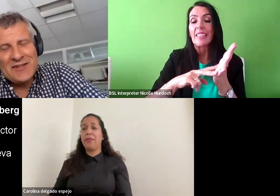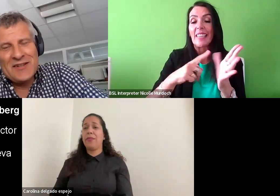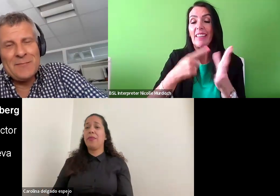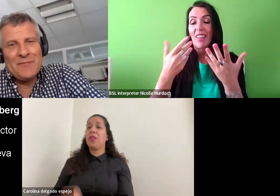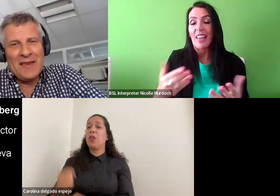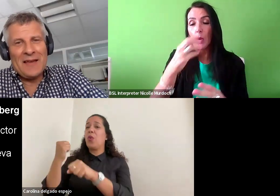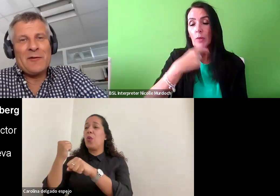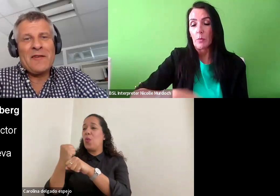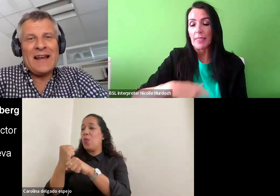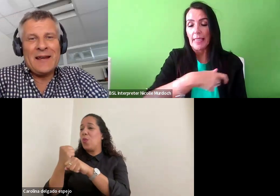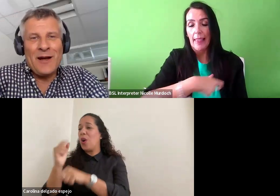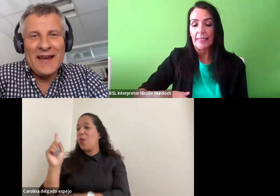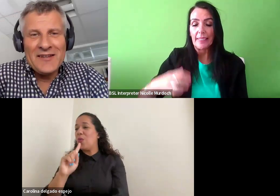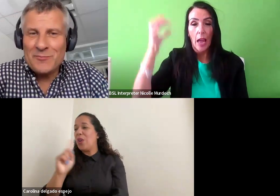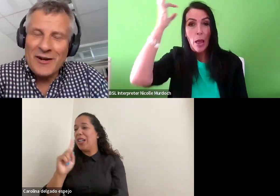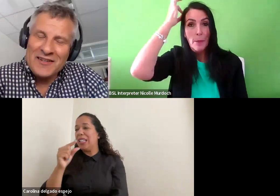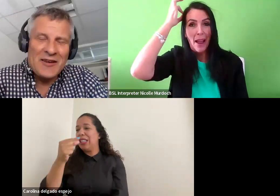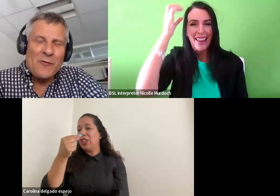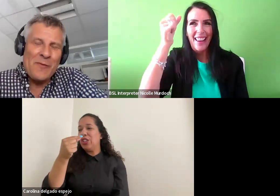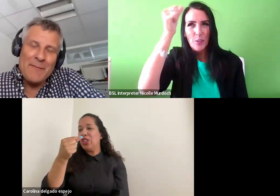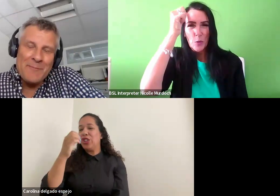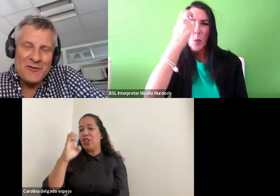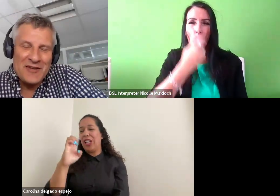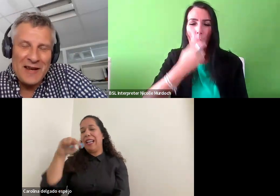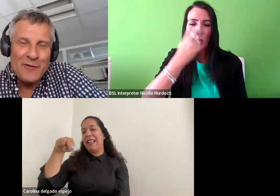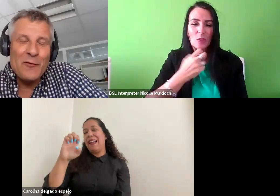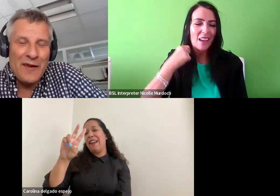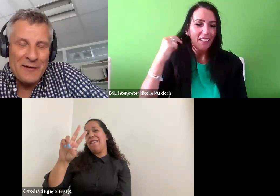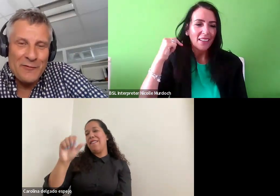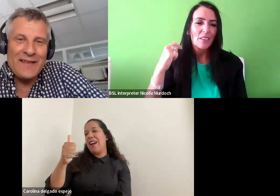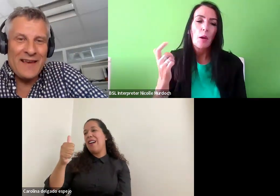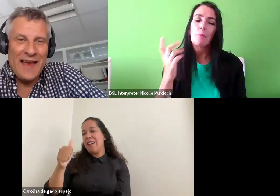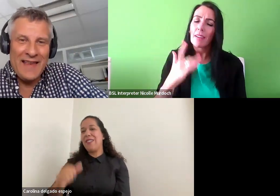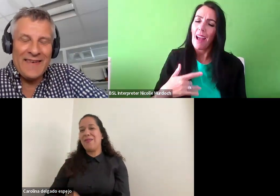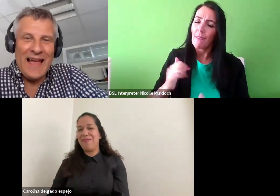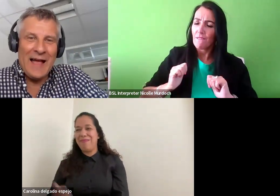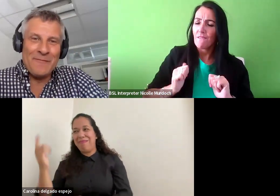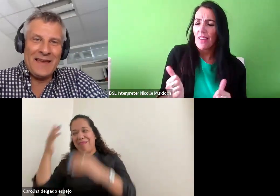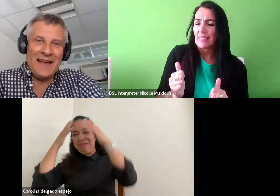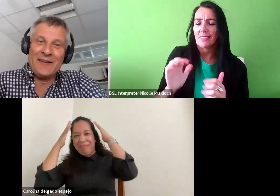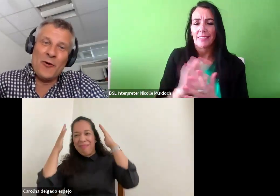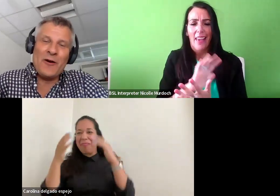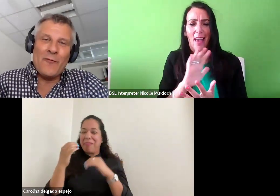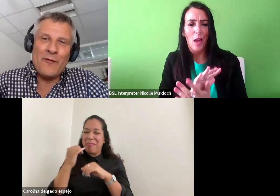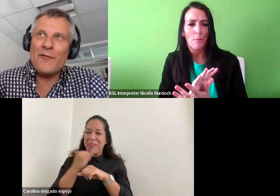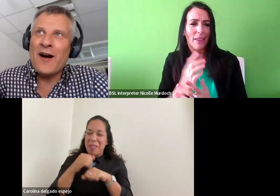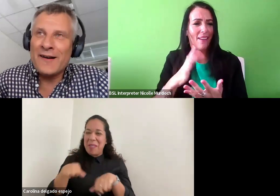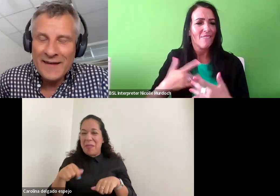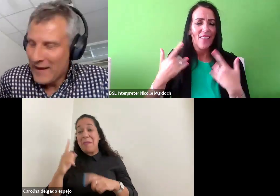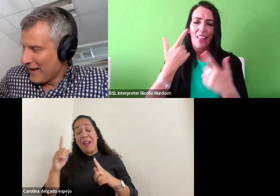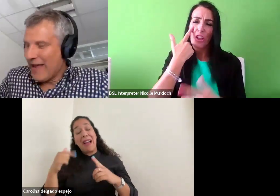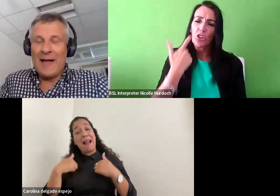suppose, is revealing my age, but I'm happy to say, feel very fit and young